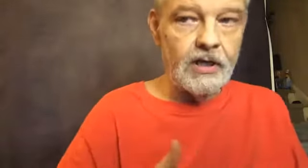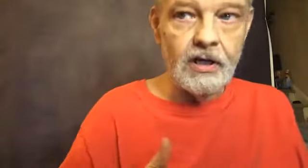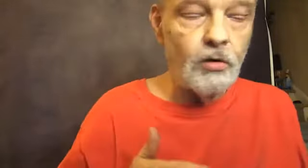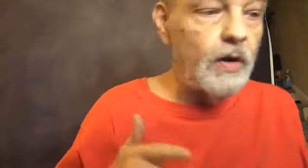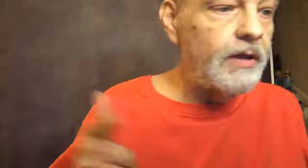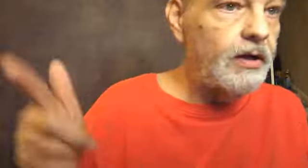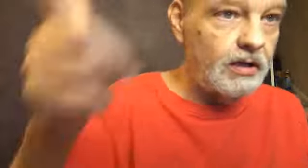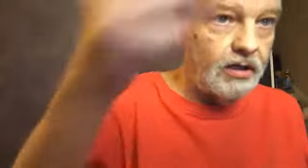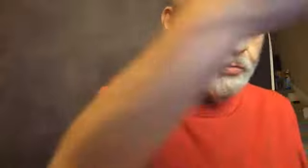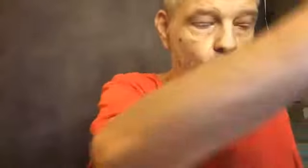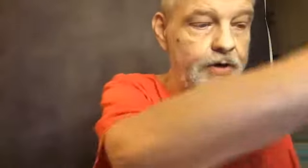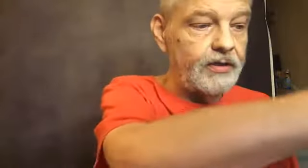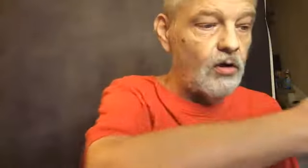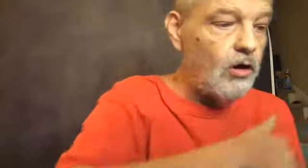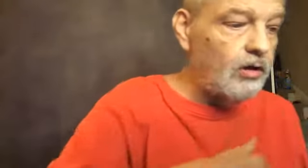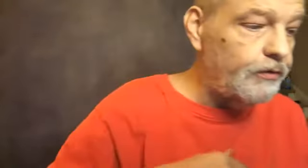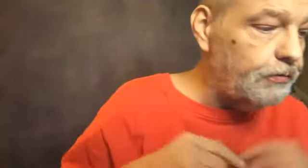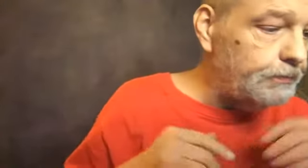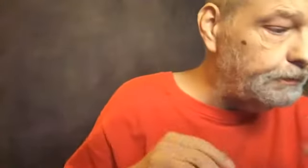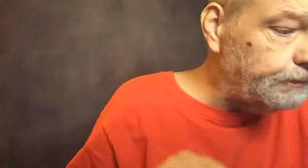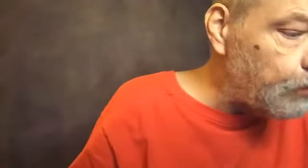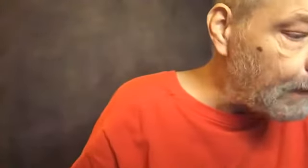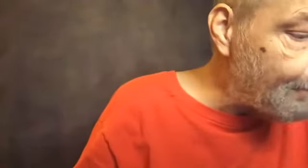in a way that you're pointing to all of you.